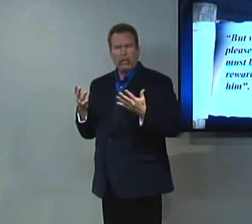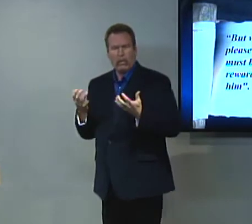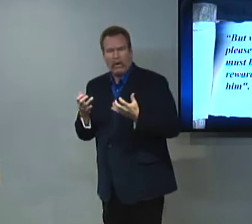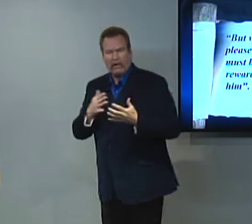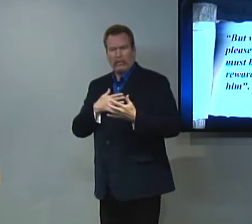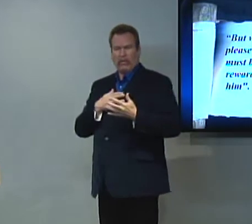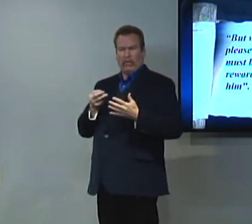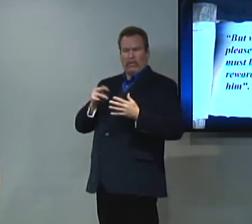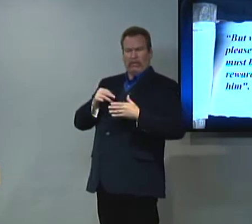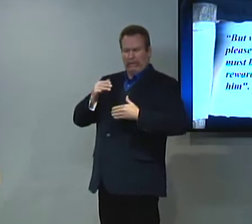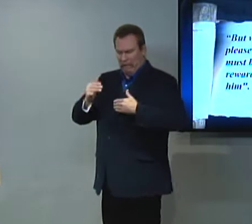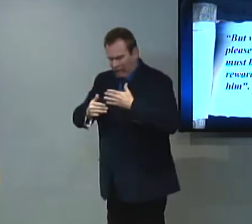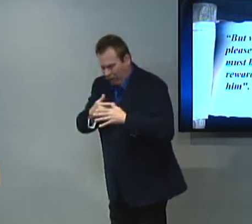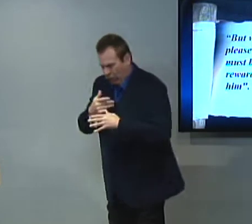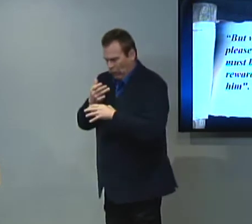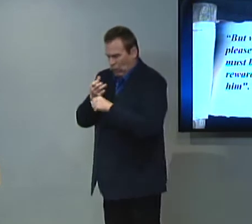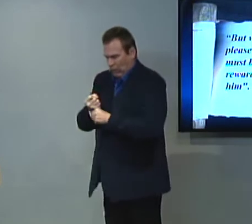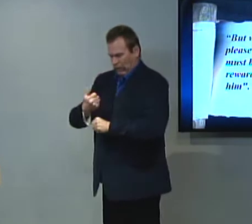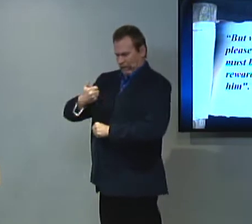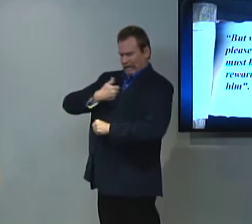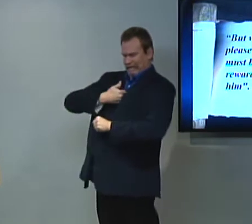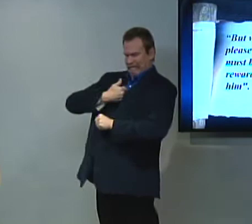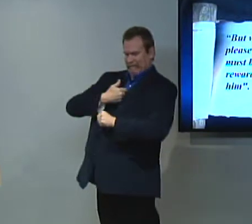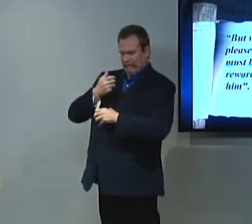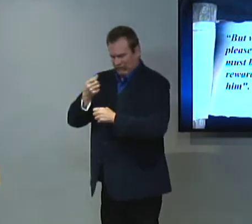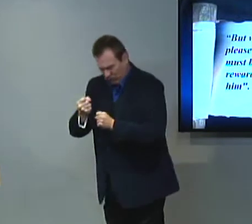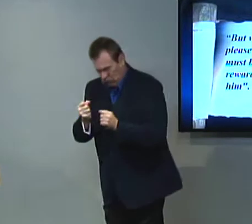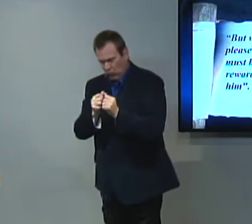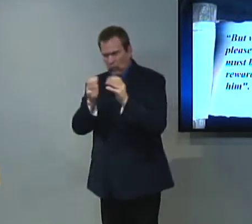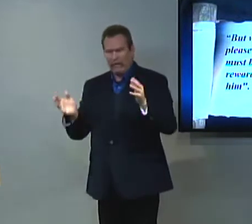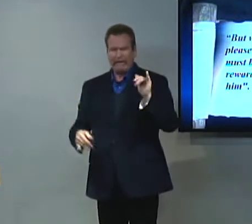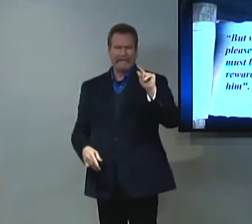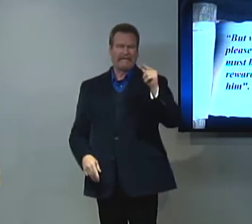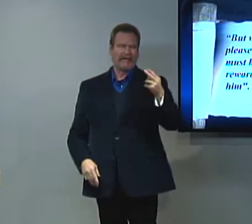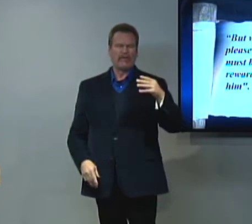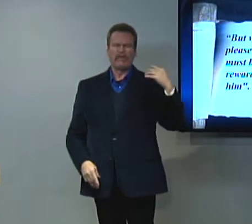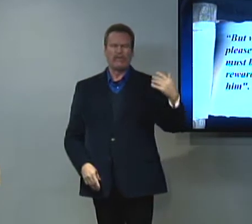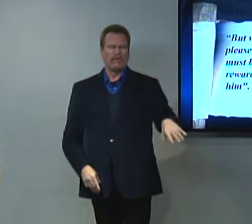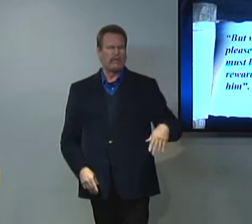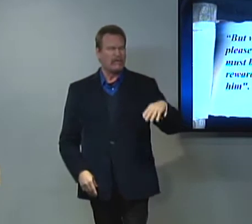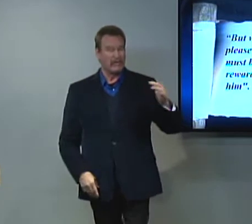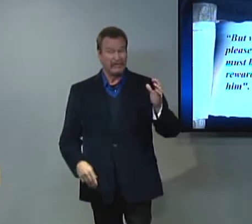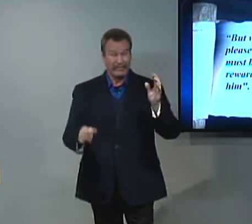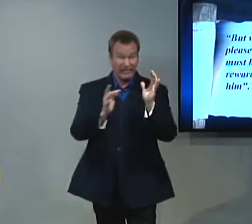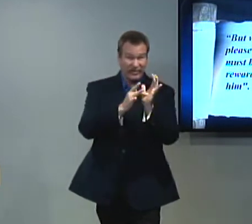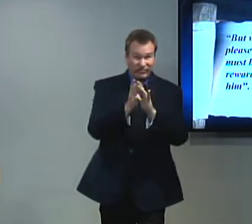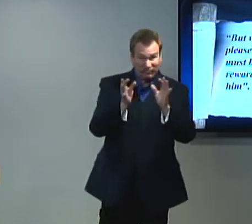And a lot of people think they don't need faith, that they can do it on their own, that they themselves can get